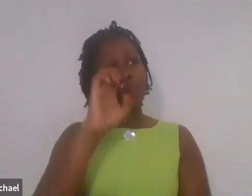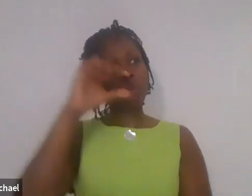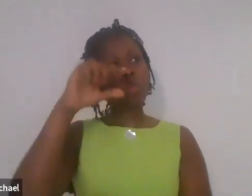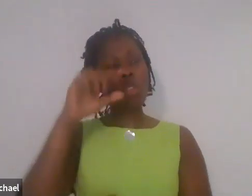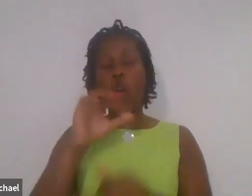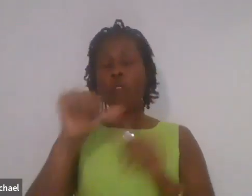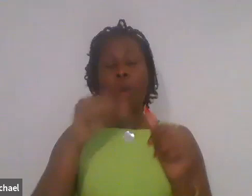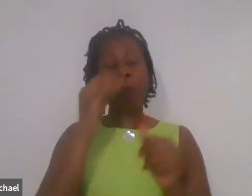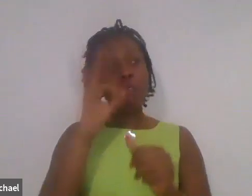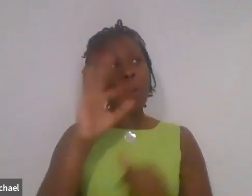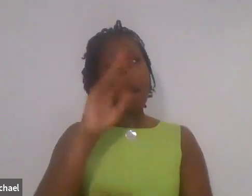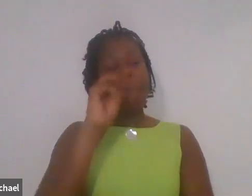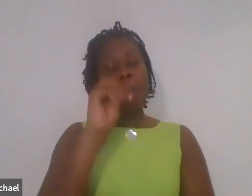about the quote of